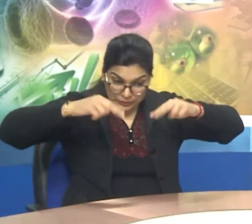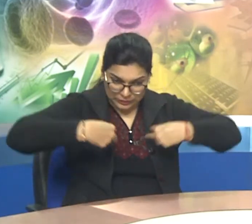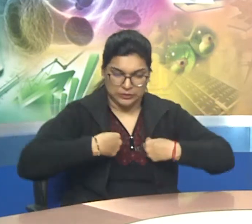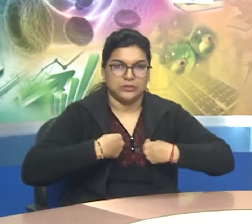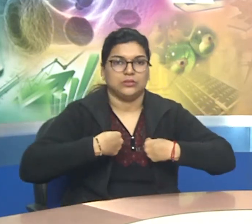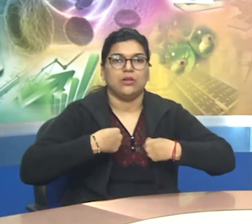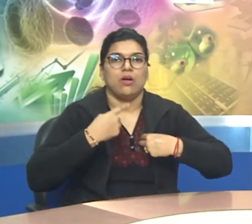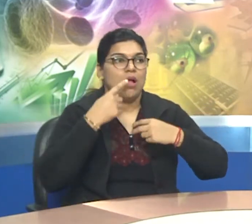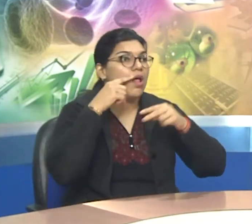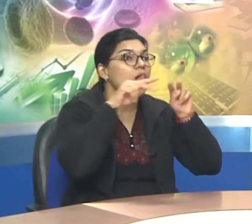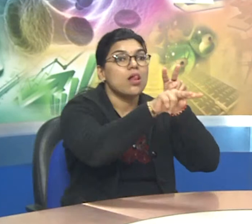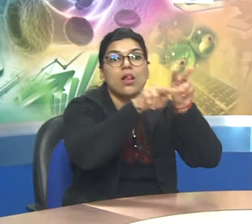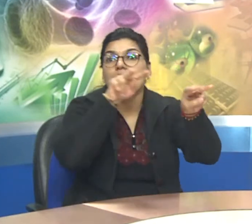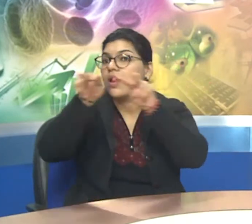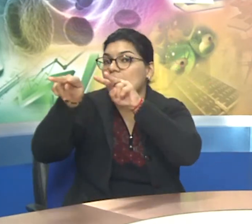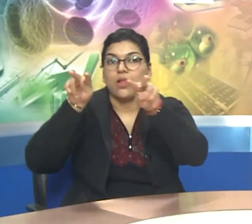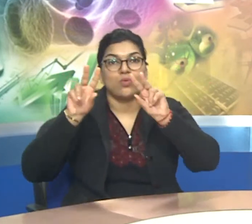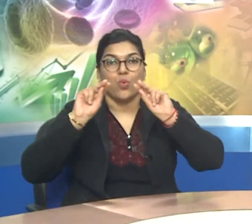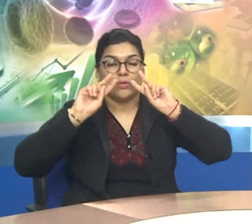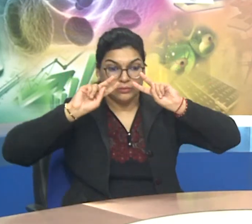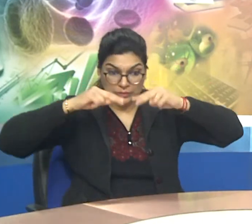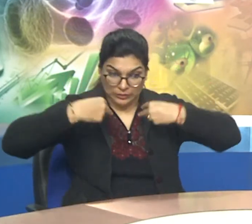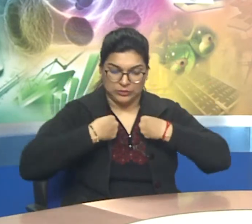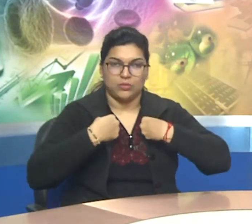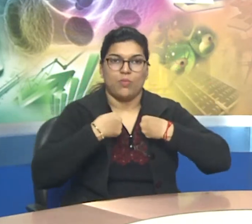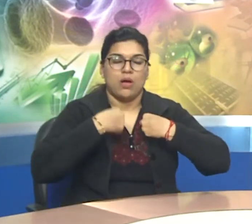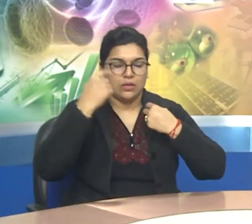think. So that means reflect.